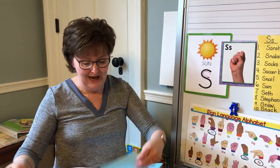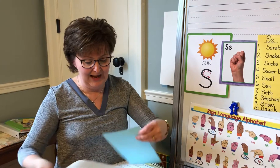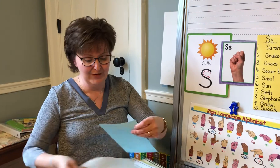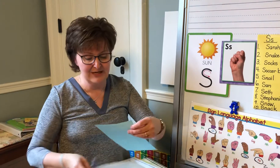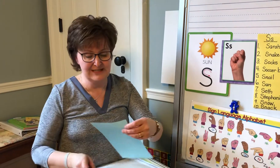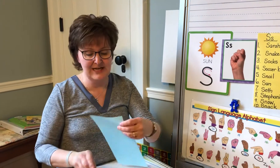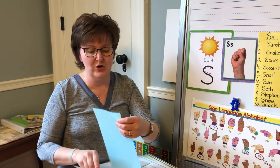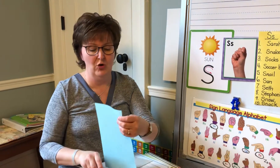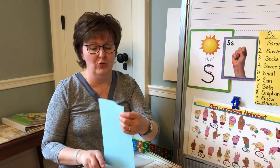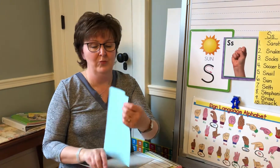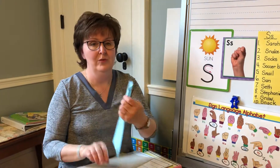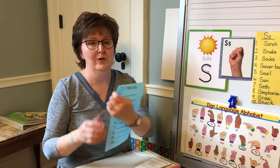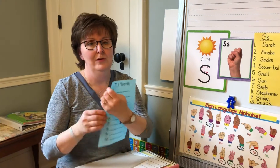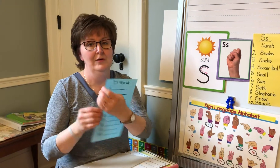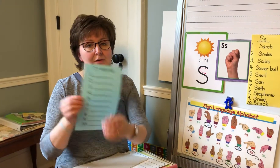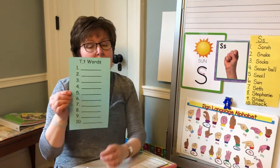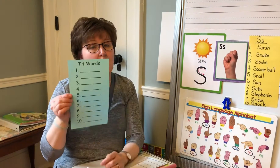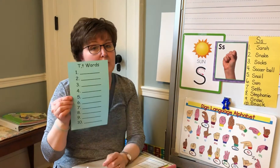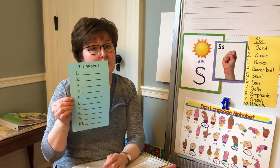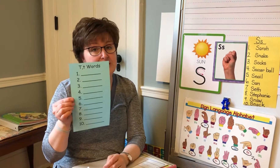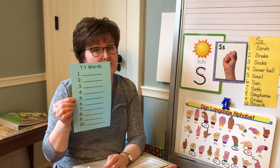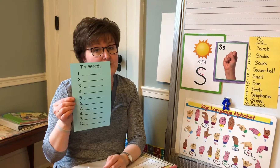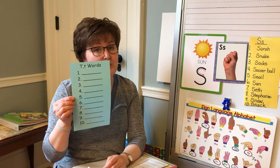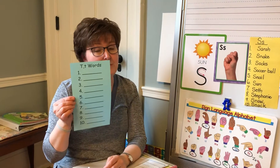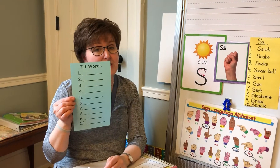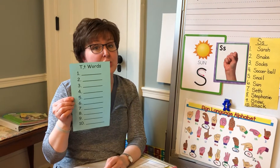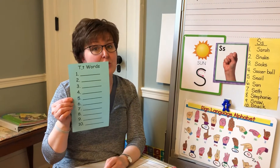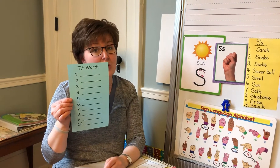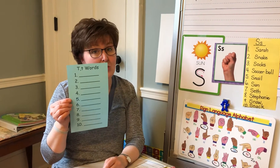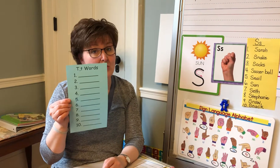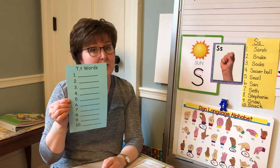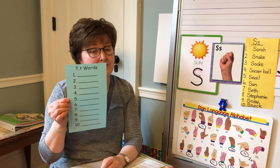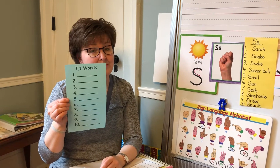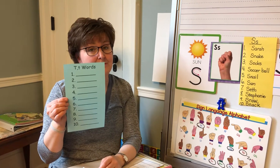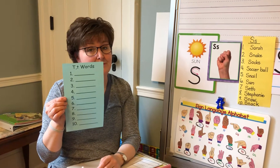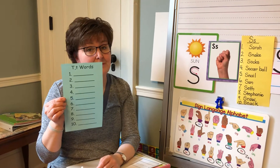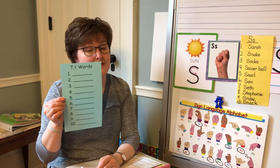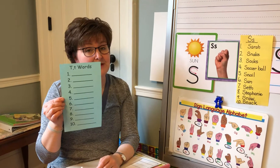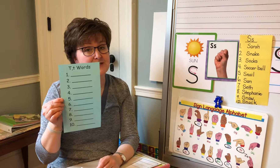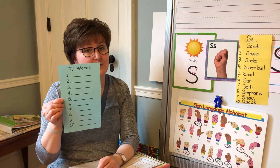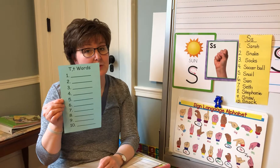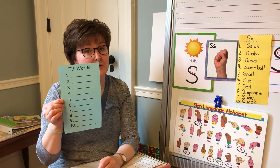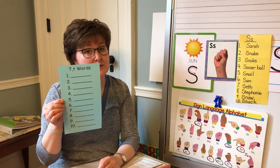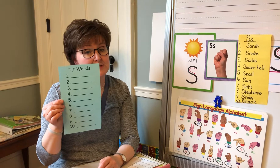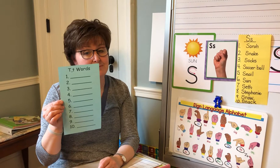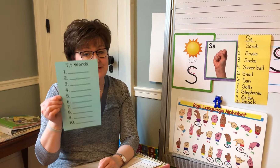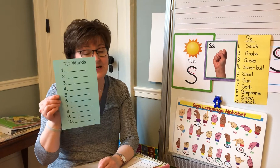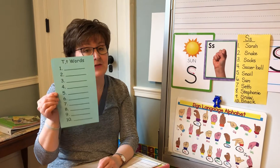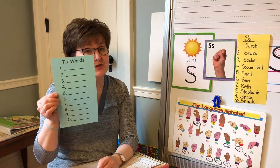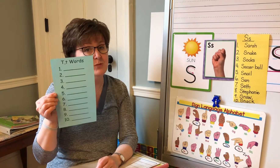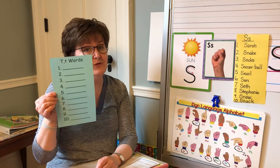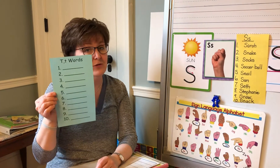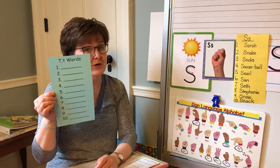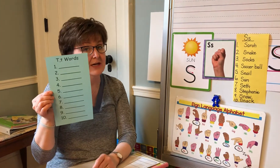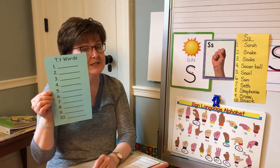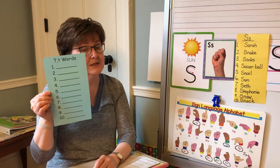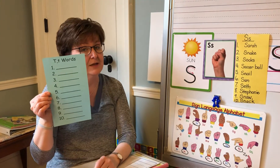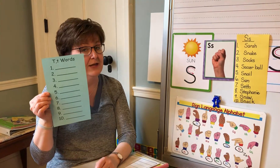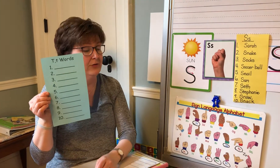I'm going to send home a word list for you to make your own list of words. Now, this will be for our next letter of